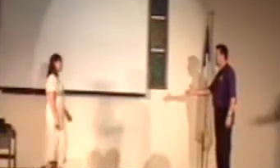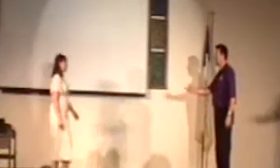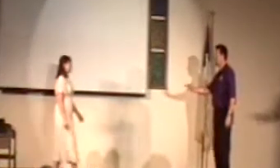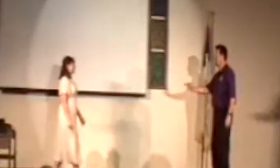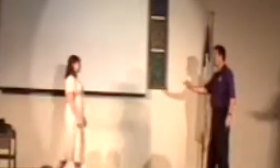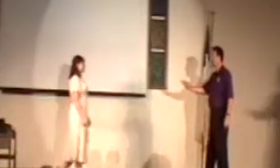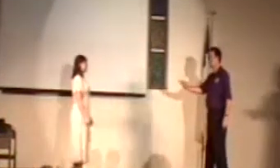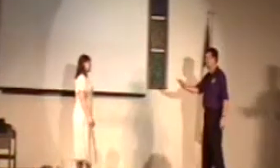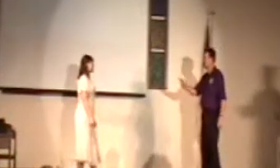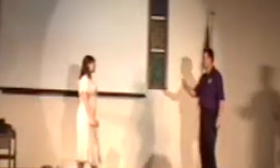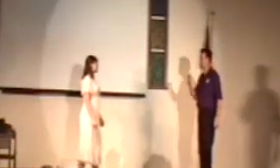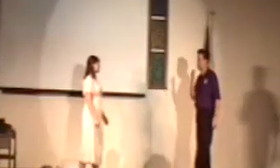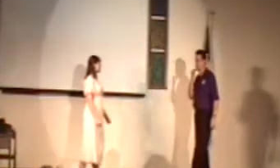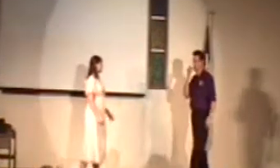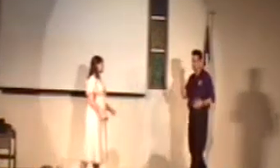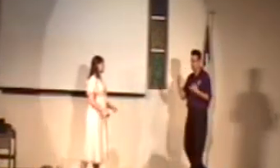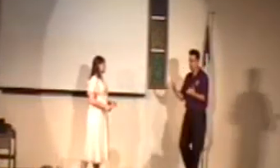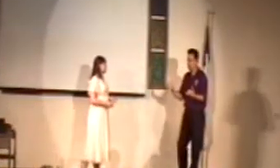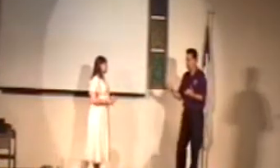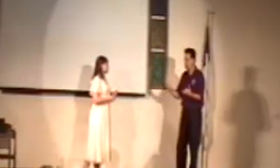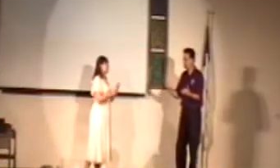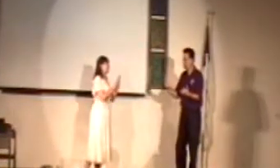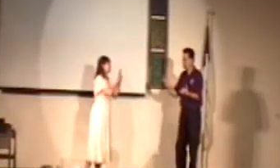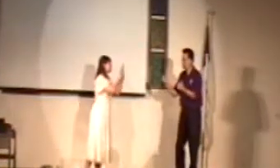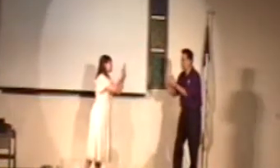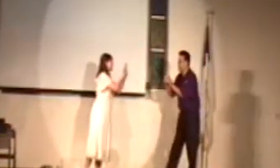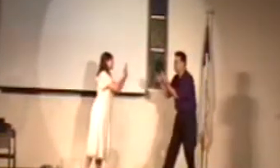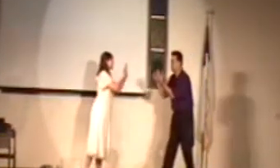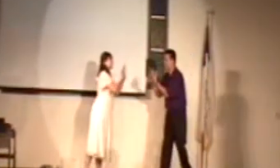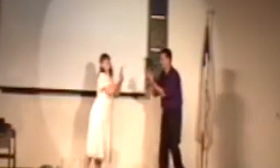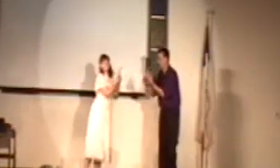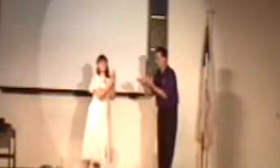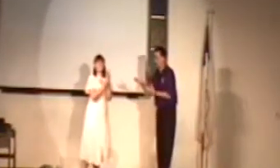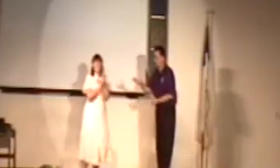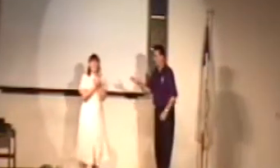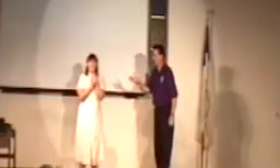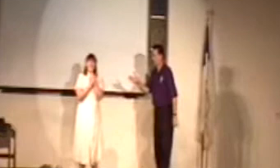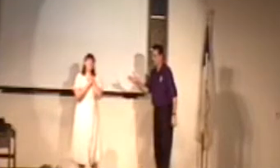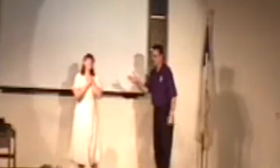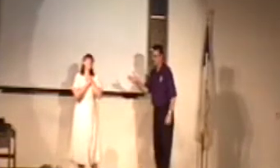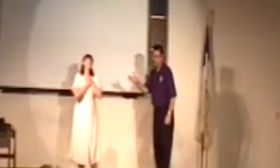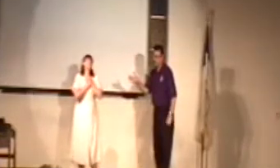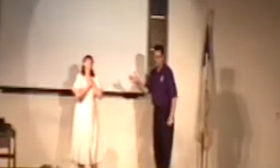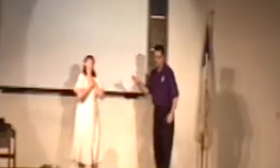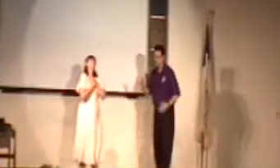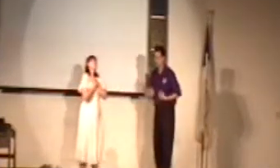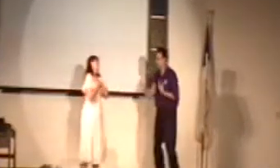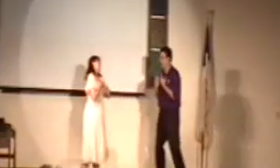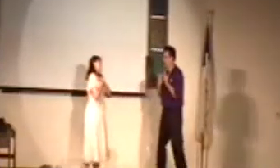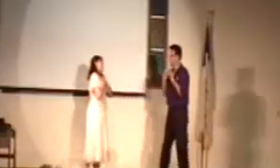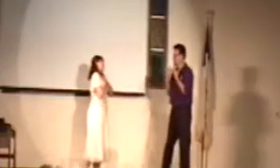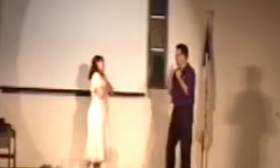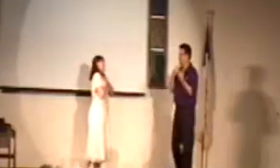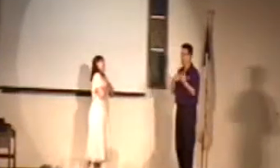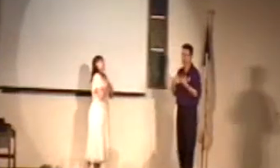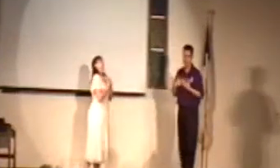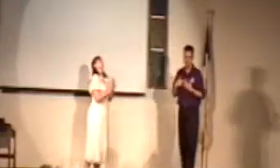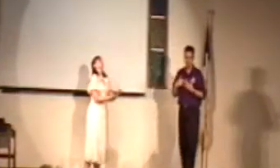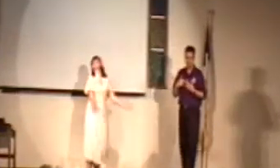But she came home today With a ring on her hand Just glowing and telling us